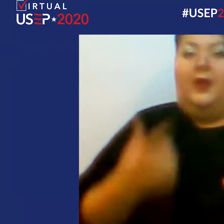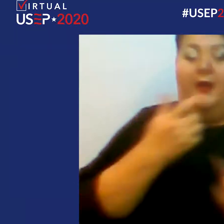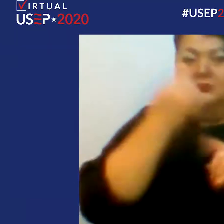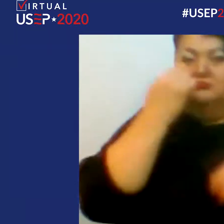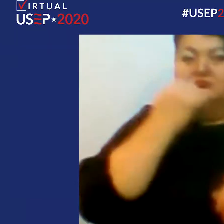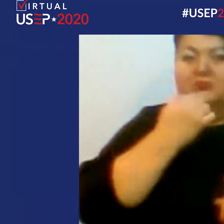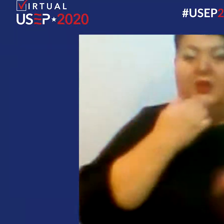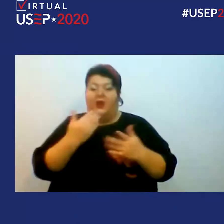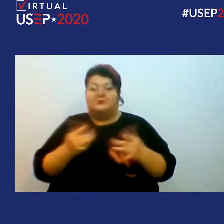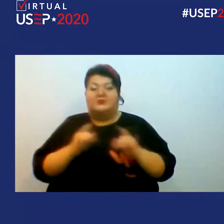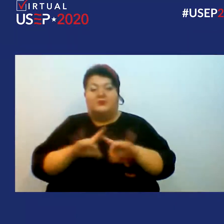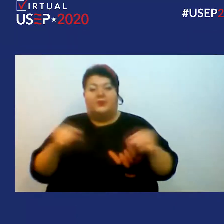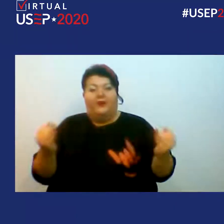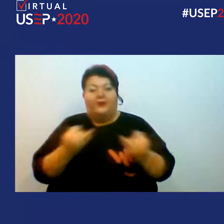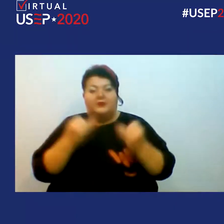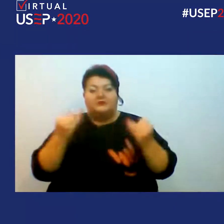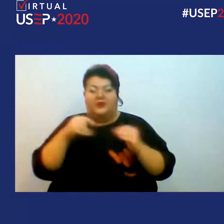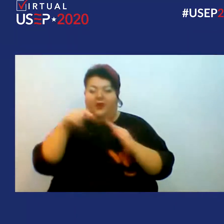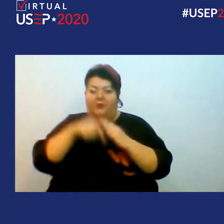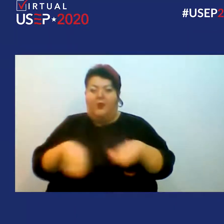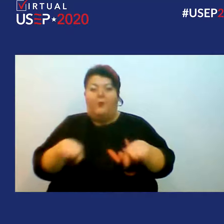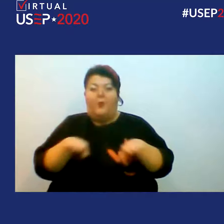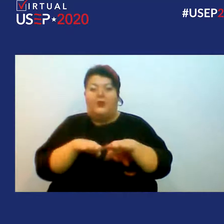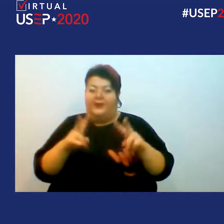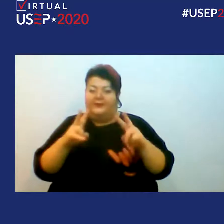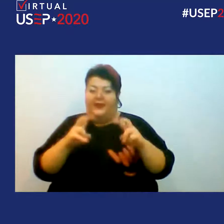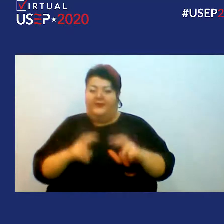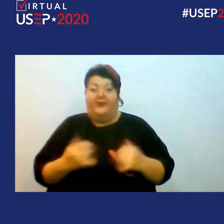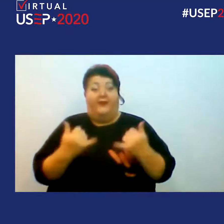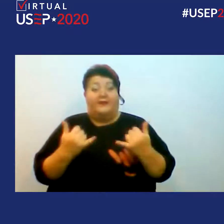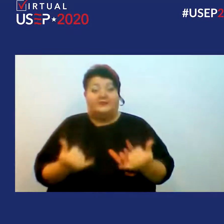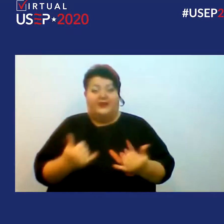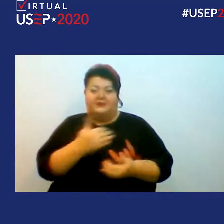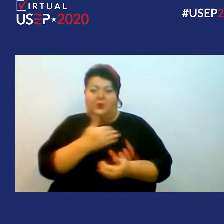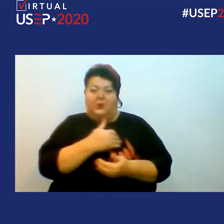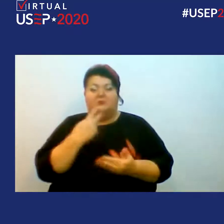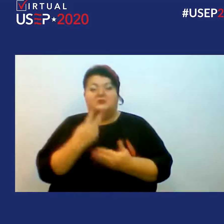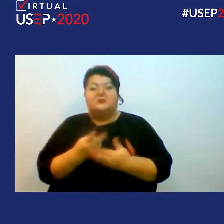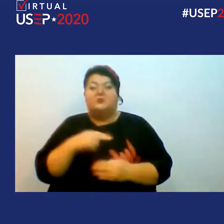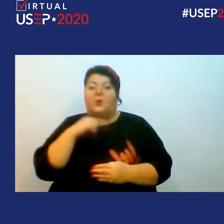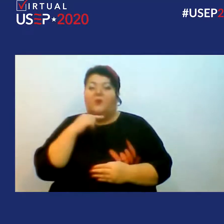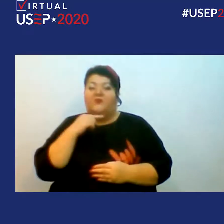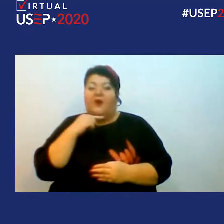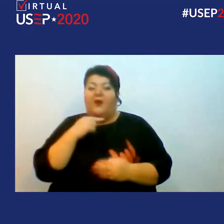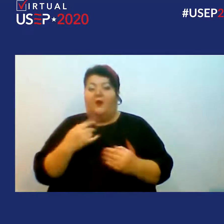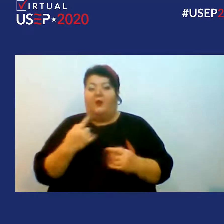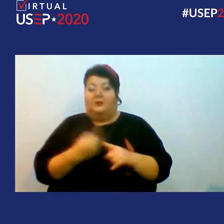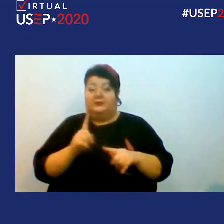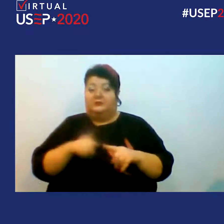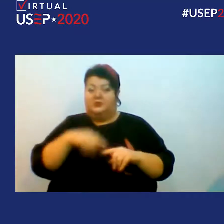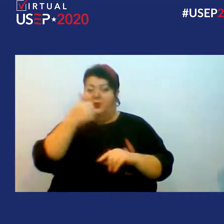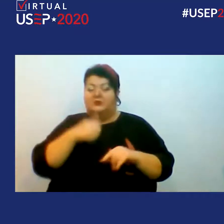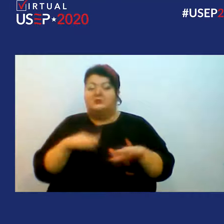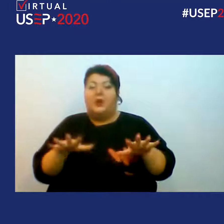detailed response and your insight. Now, I would like to pay attention